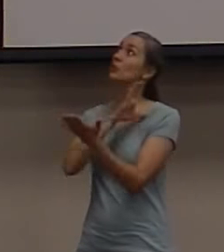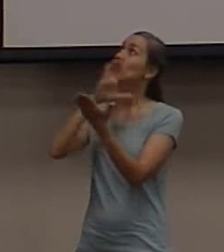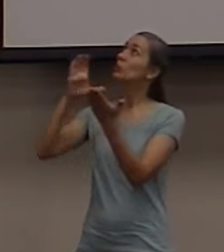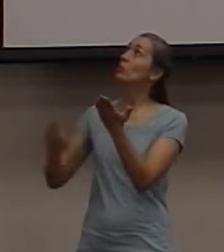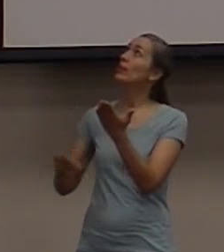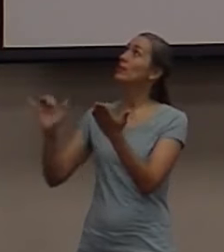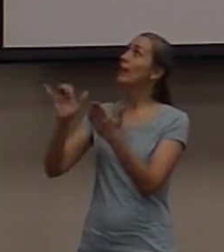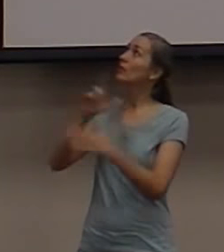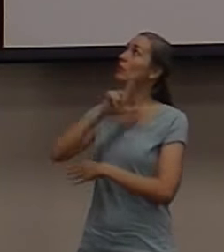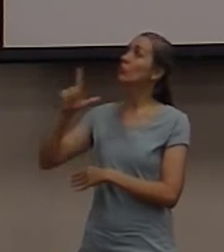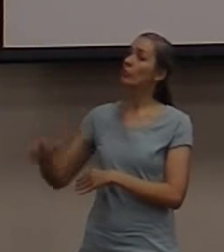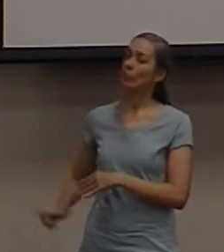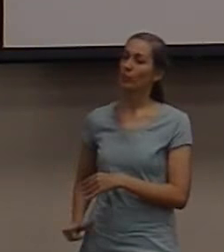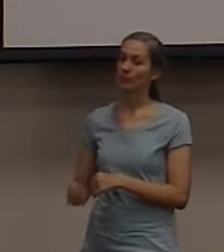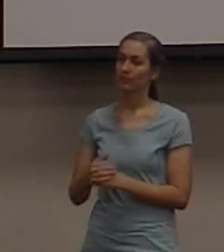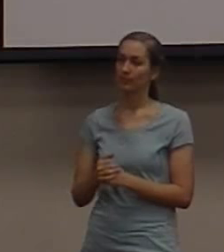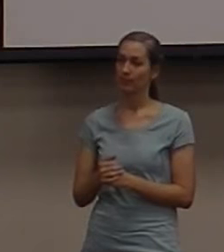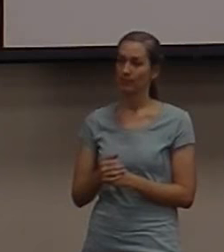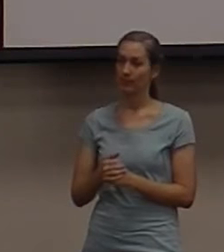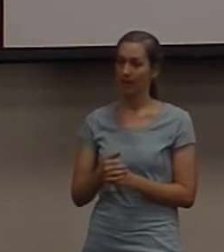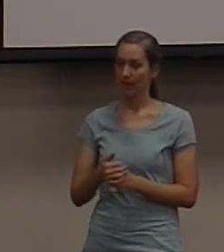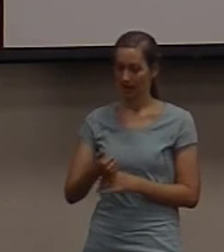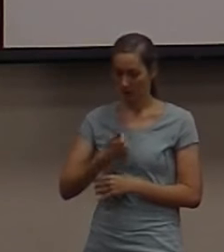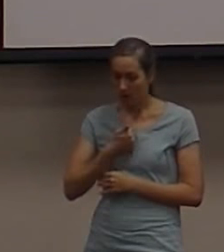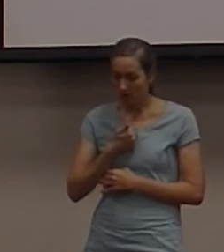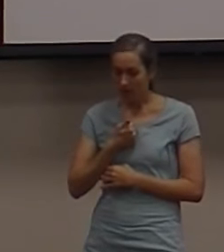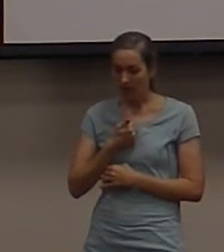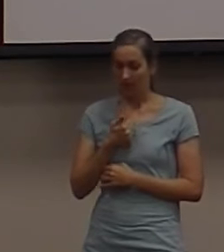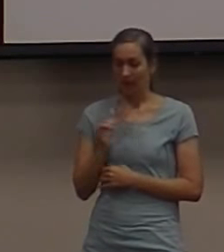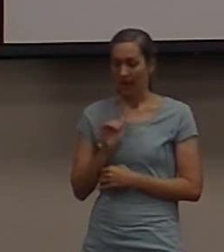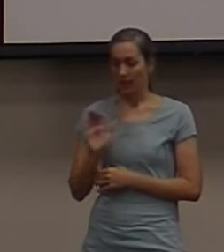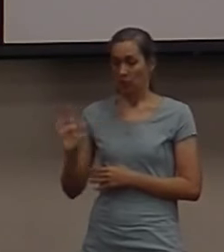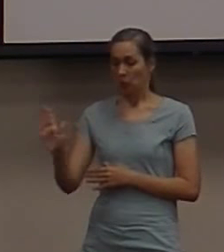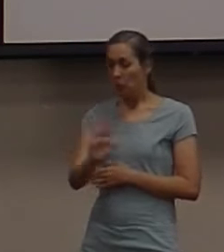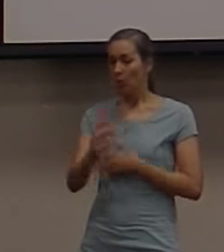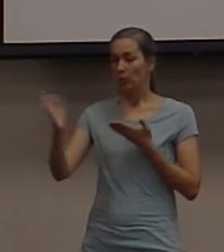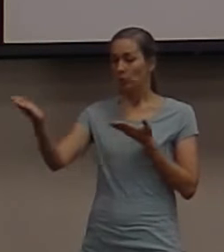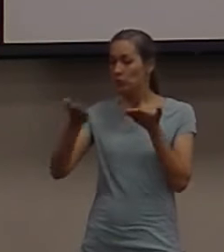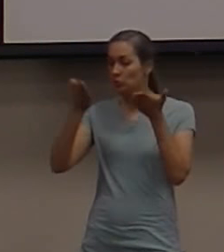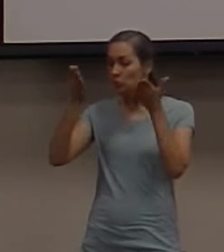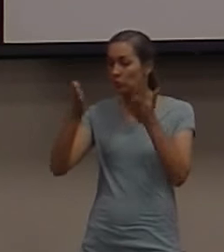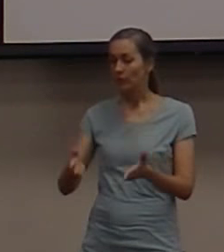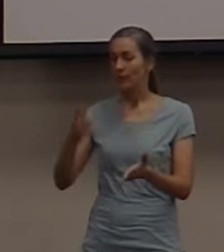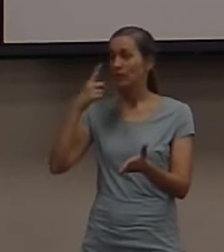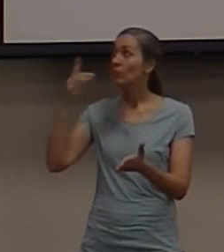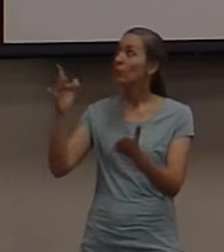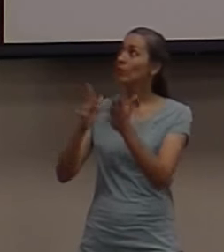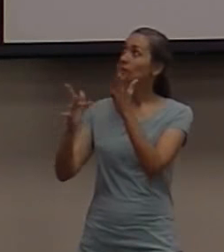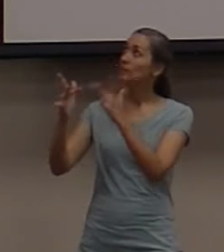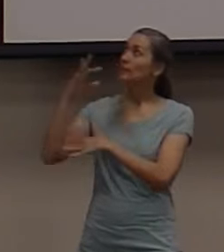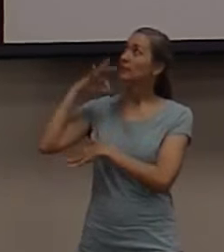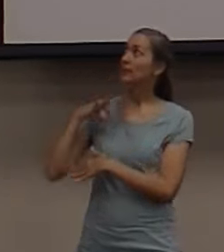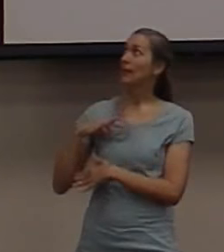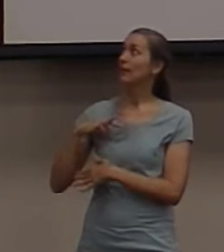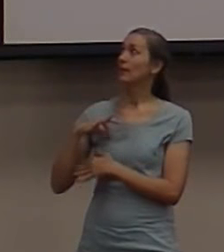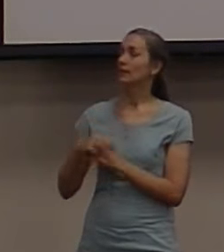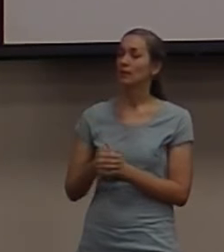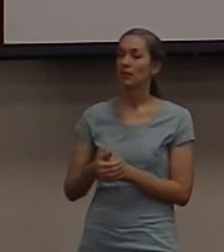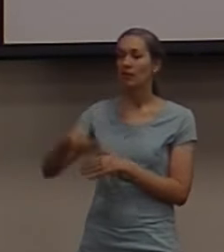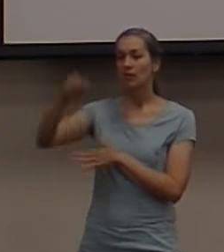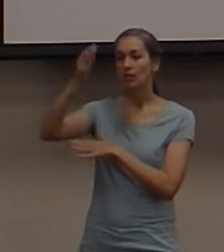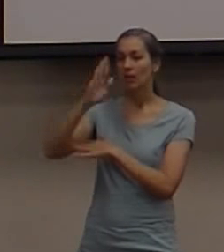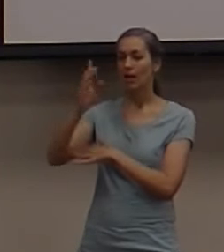Lord, and ourselves as your servants for Jesus' sake. For